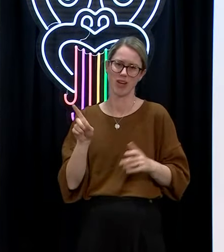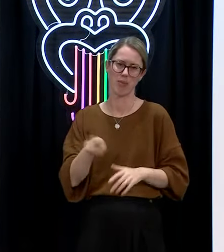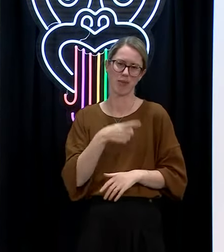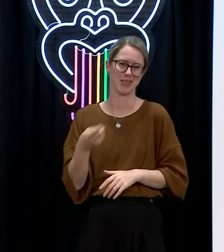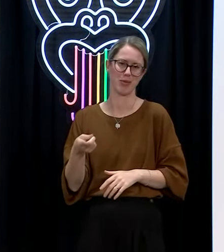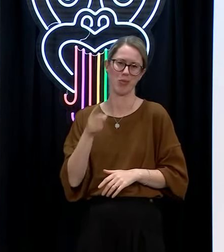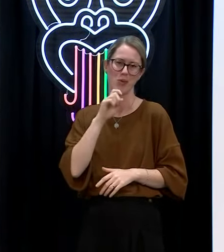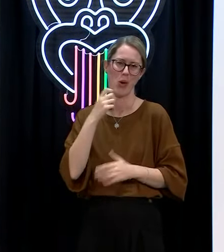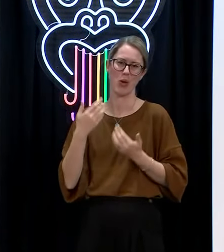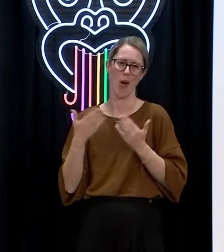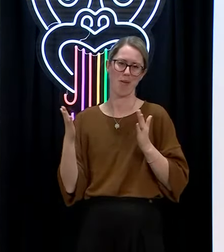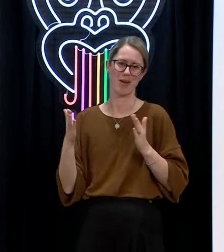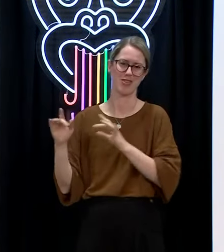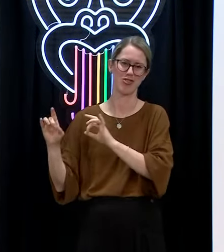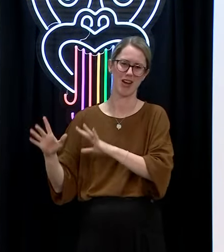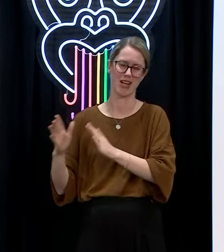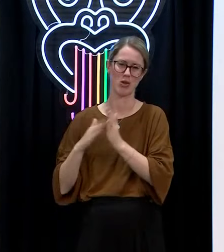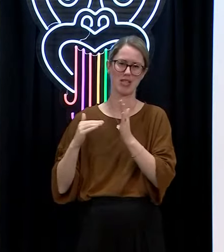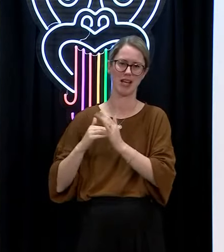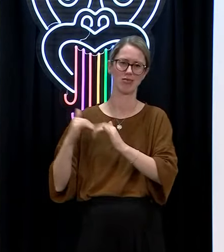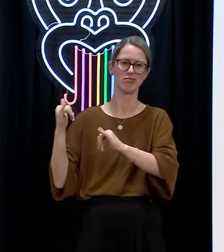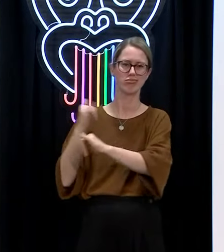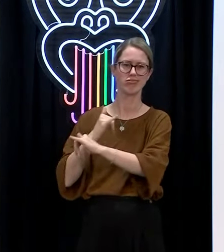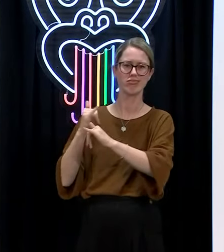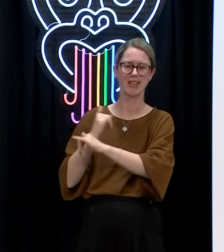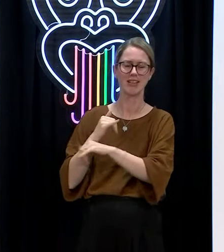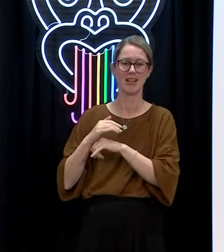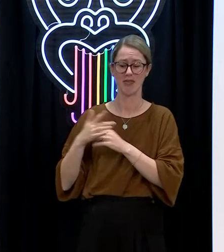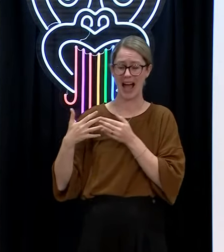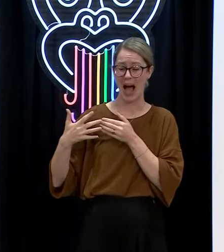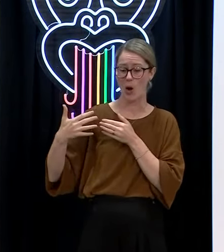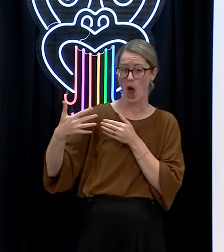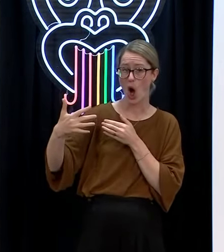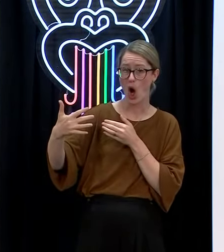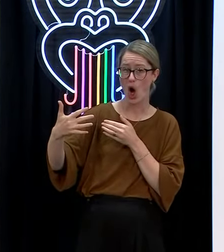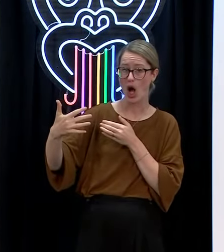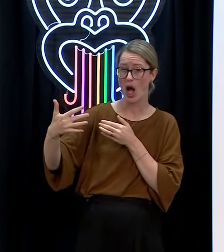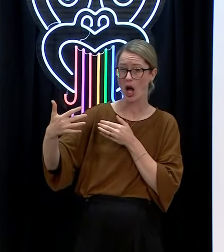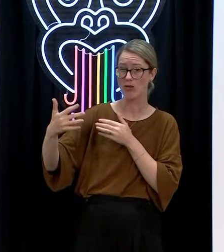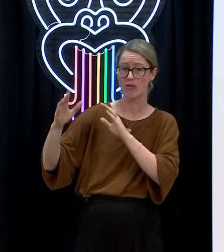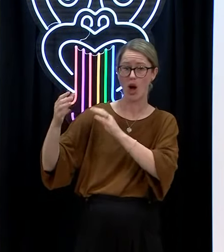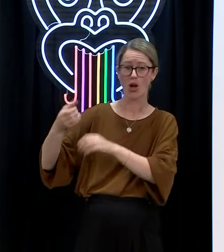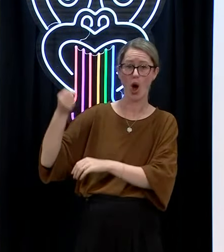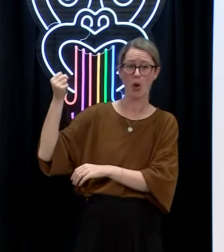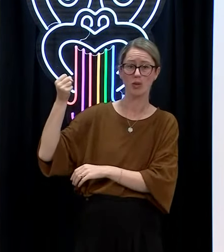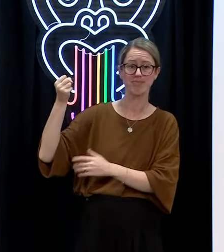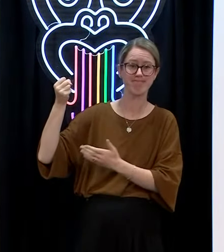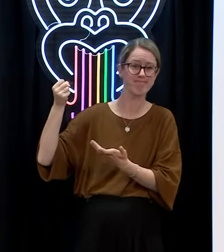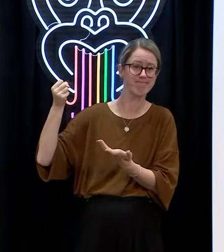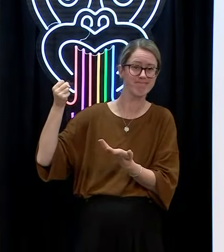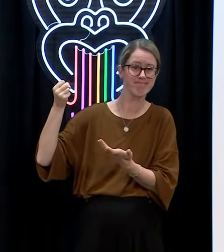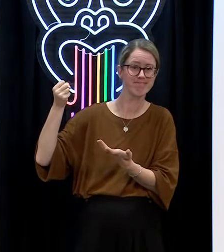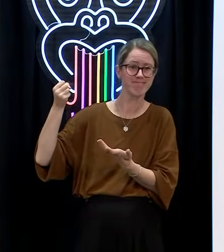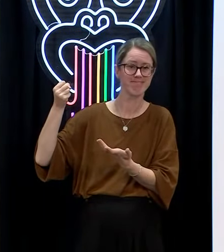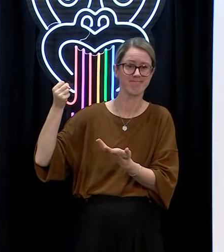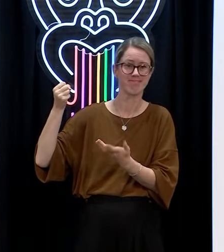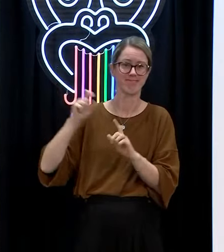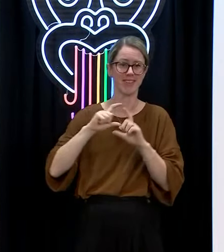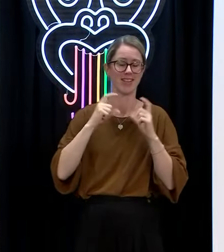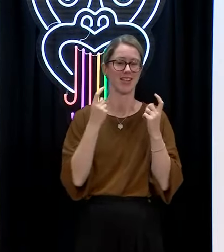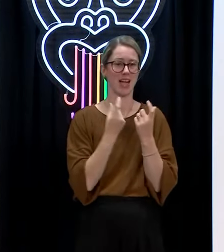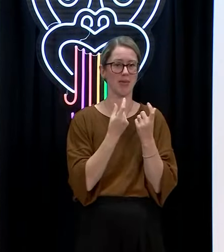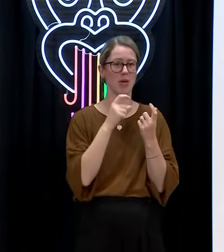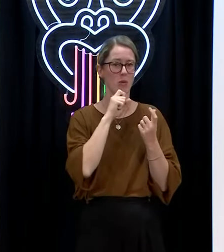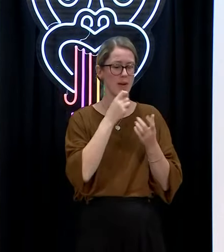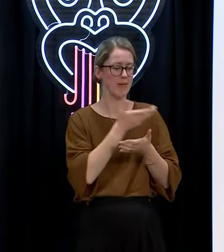pretty unlikely prospect. As for how long that the suspension of the bubble could go on for, that is something that the Cabinet will be